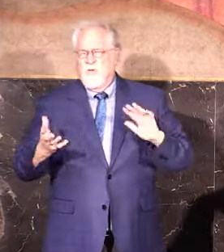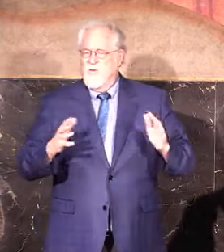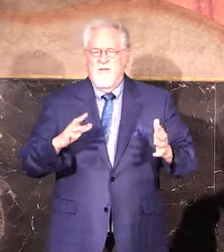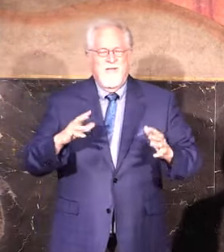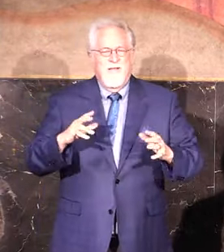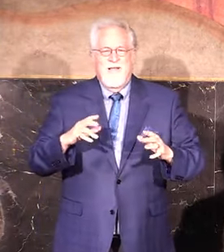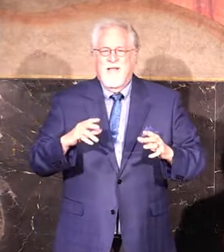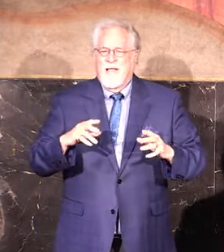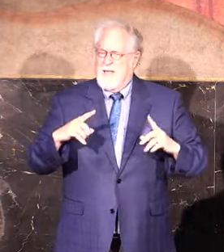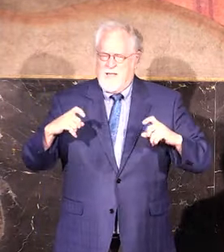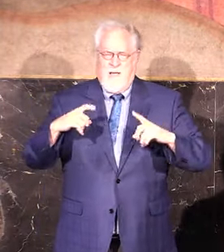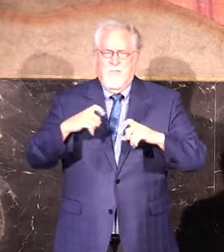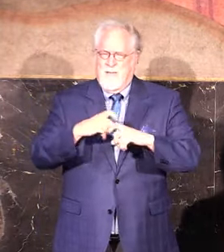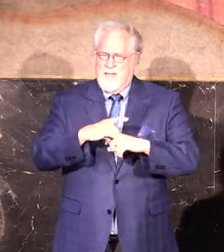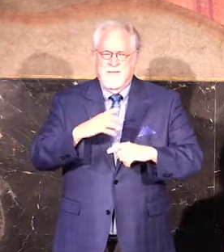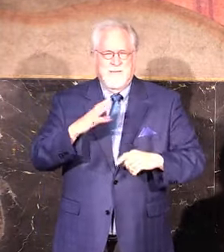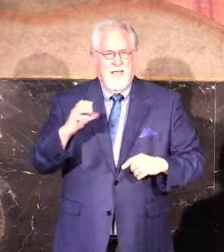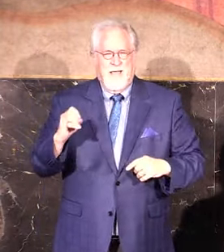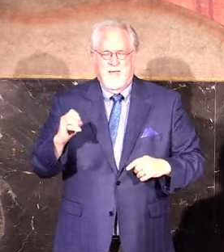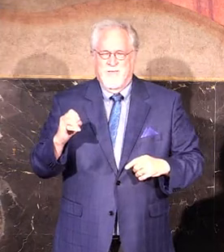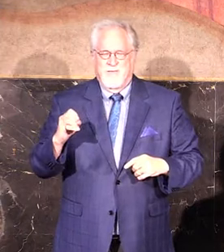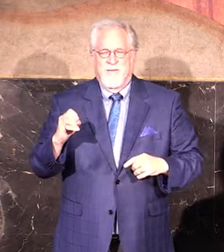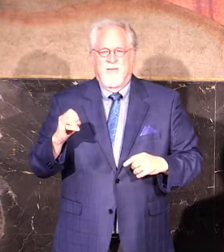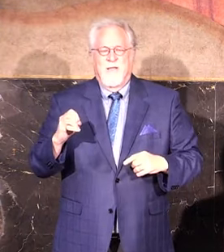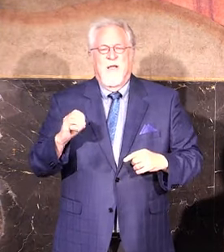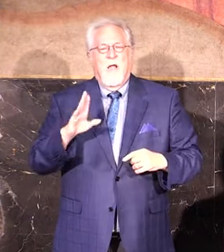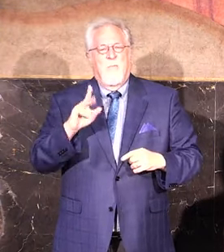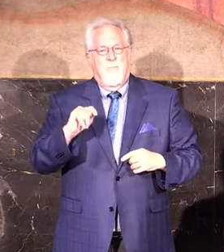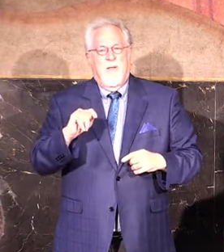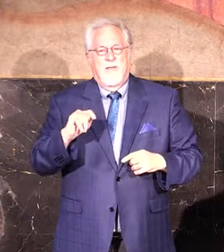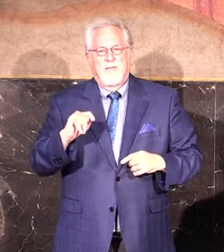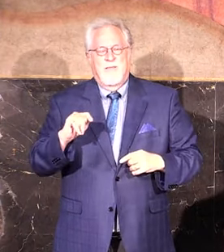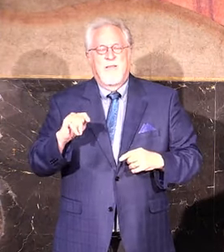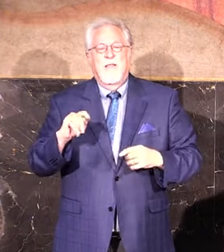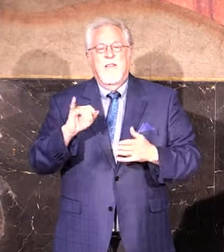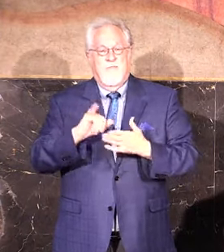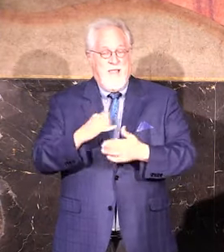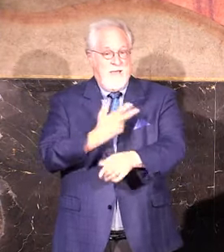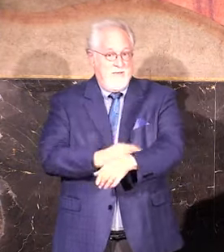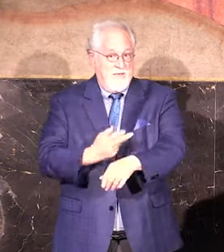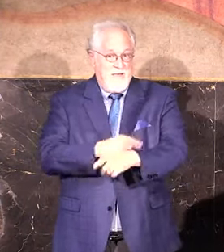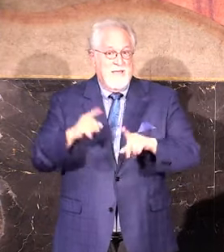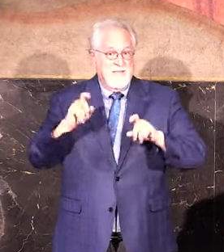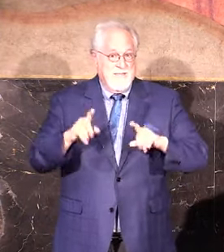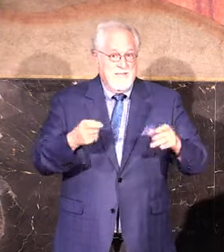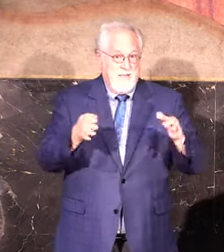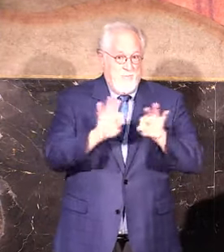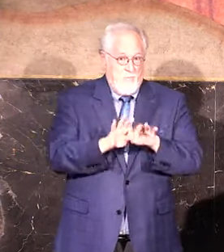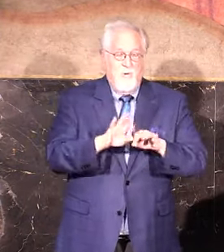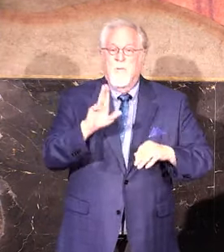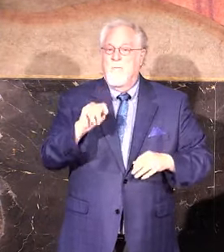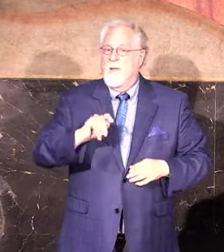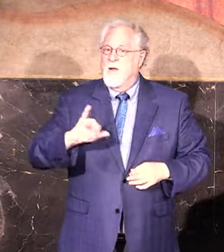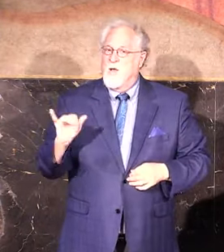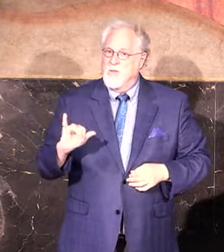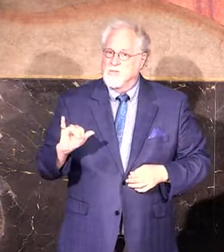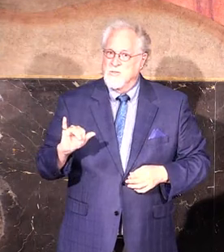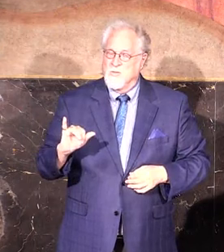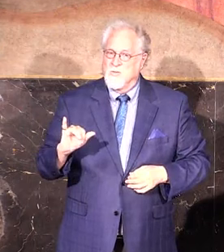this is complex and so forth. But the serology testing is important, but it's also